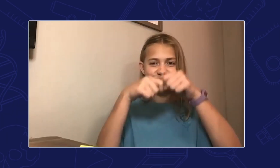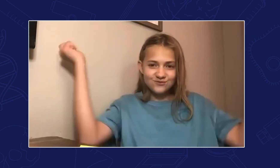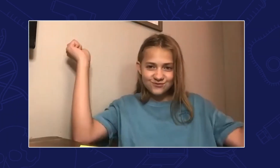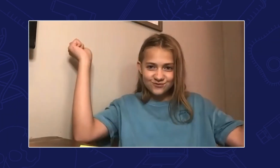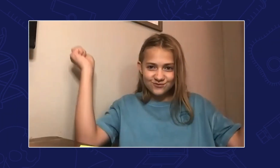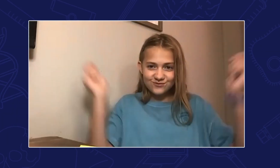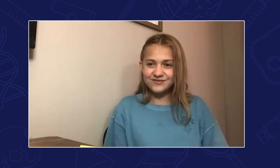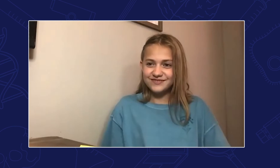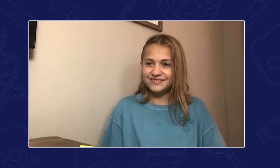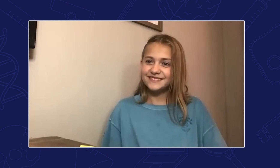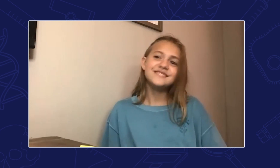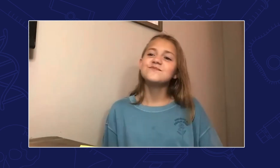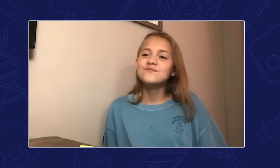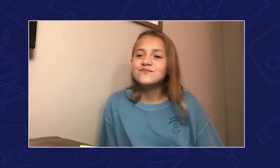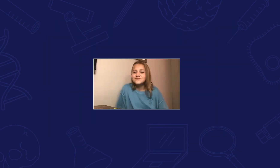That's a wrap.